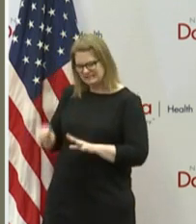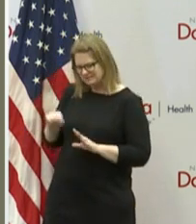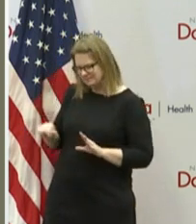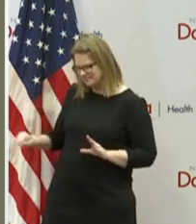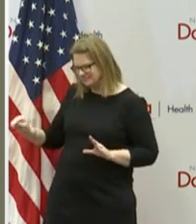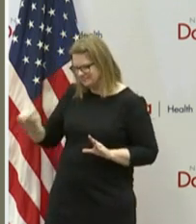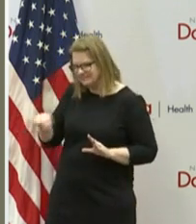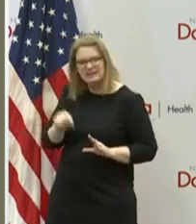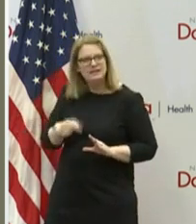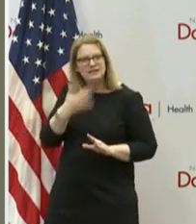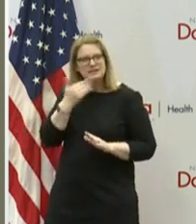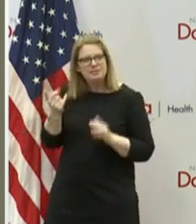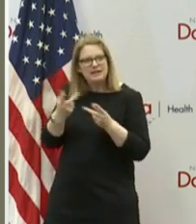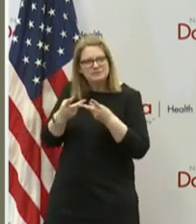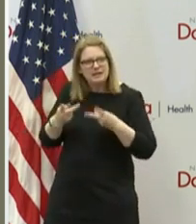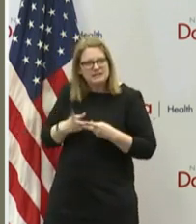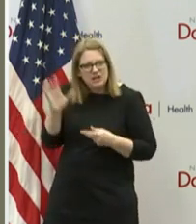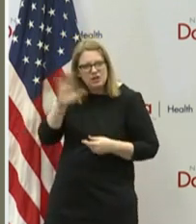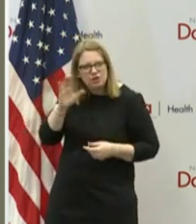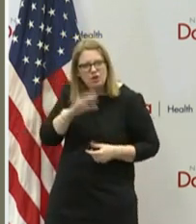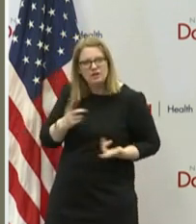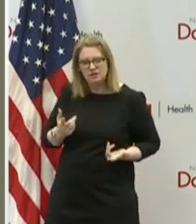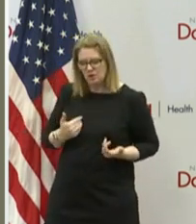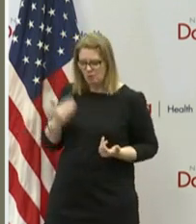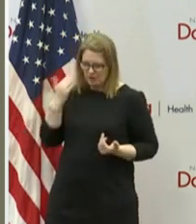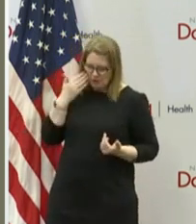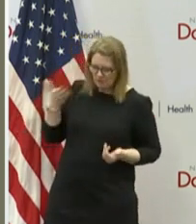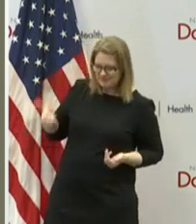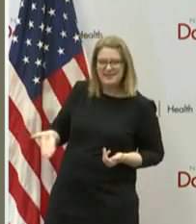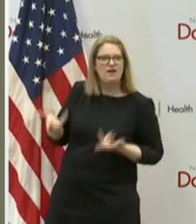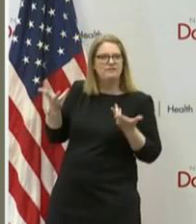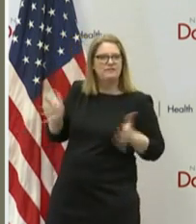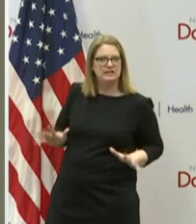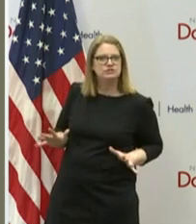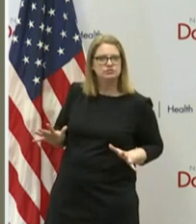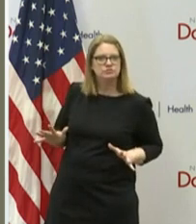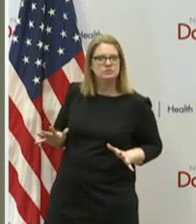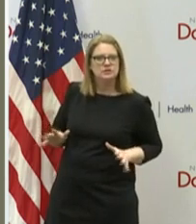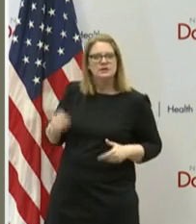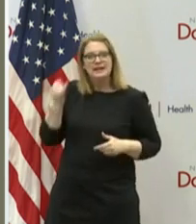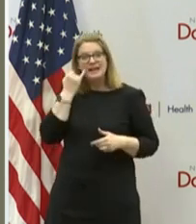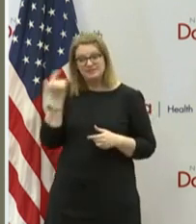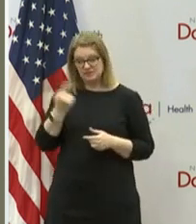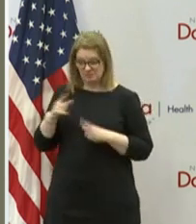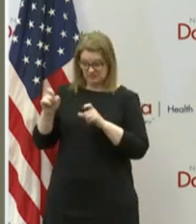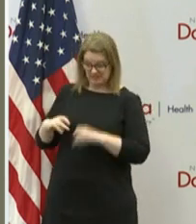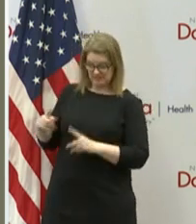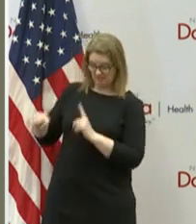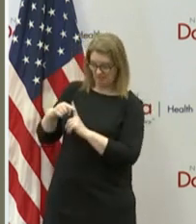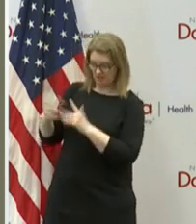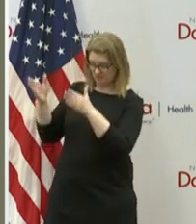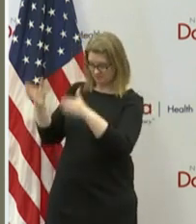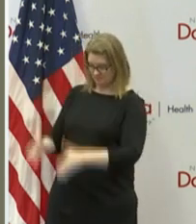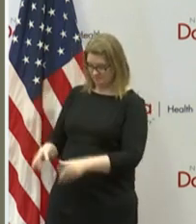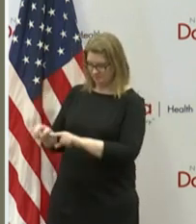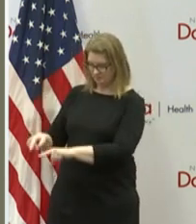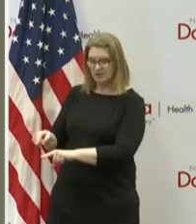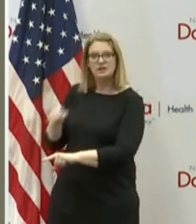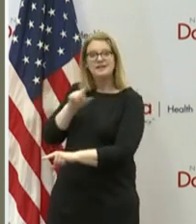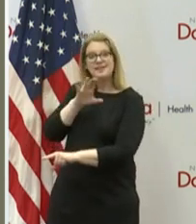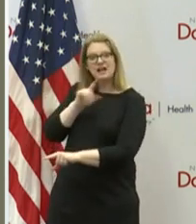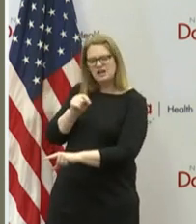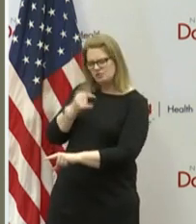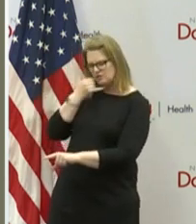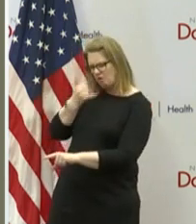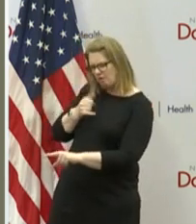to look for the virus is in places where it already exists. So if you've got someone who's tested positive, our contact tracers are